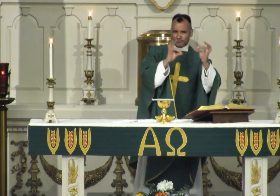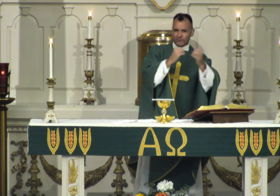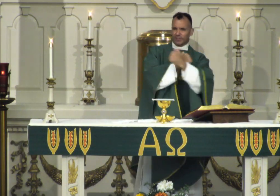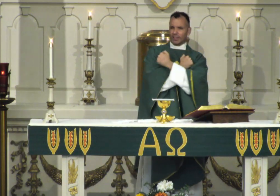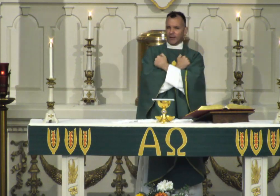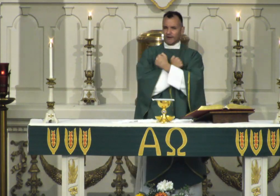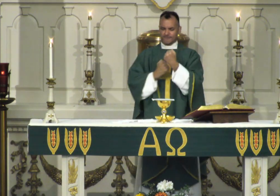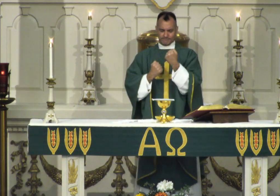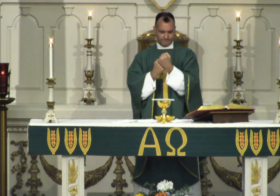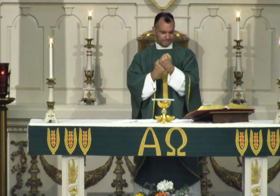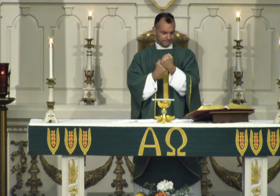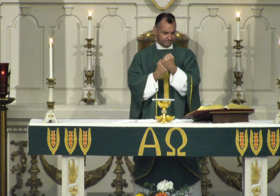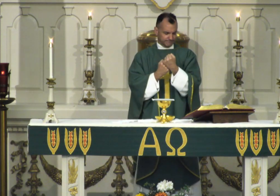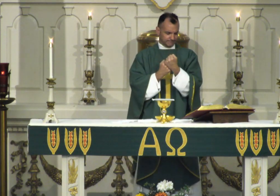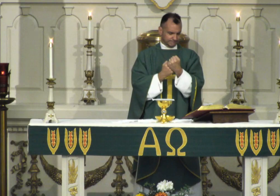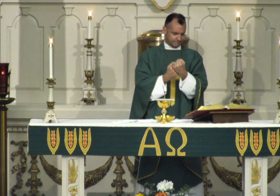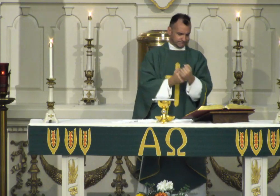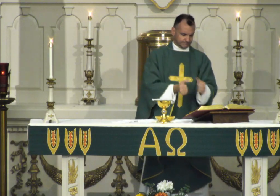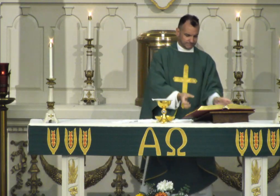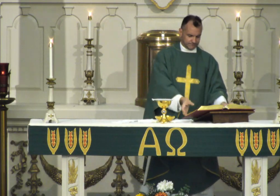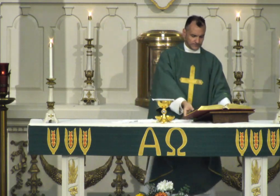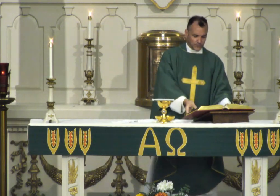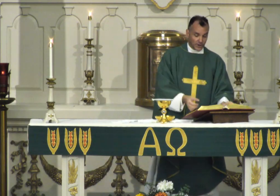and all the clergy.